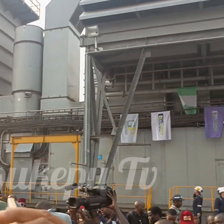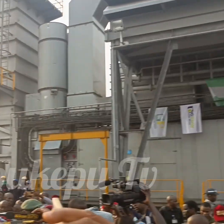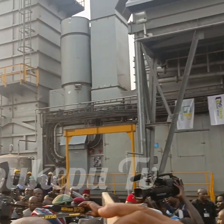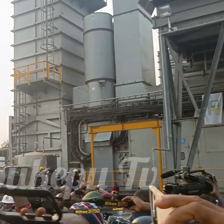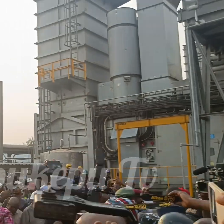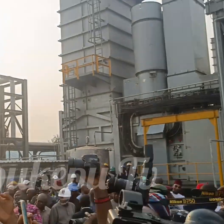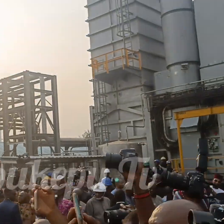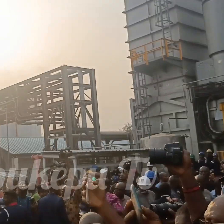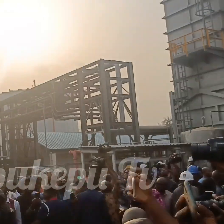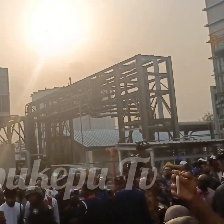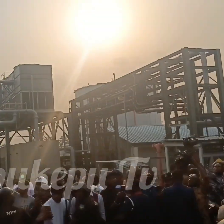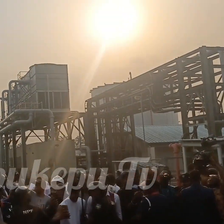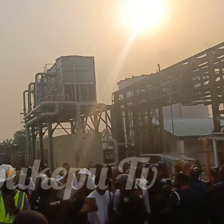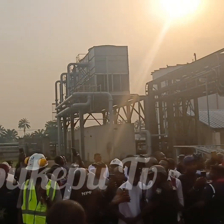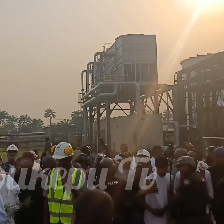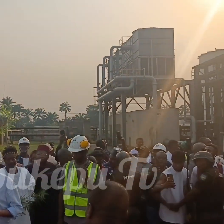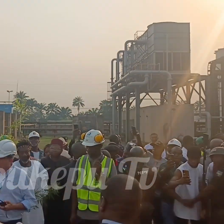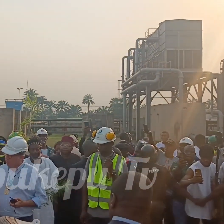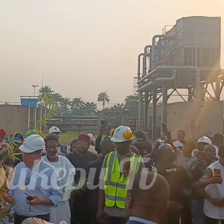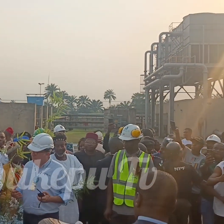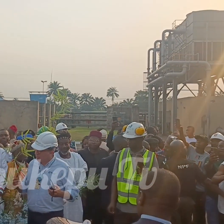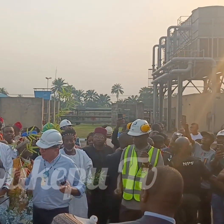This is a landmark achievement.